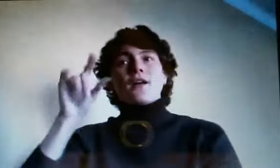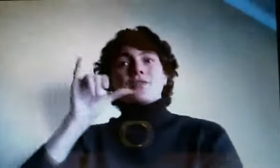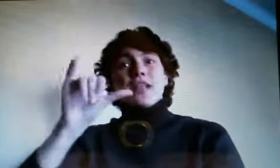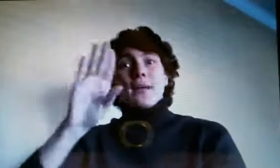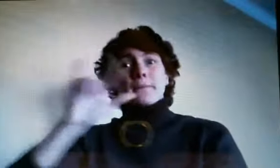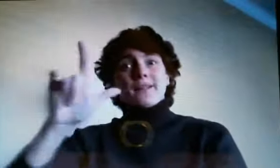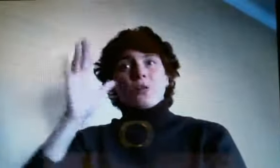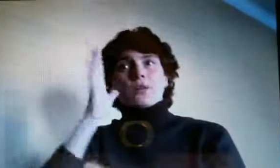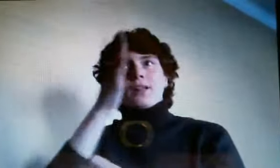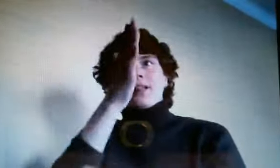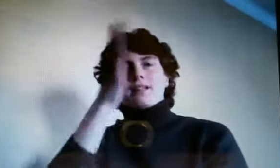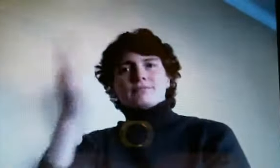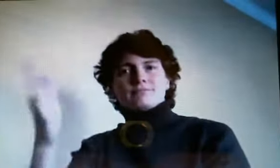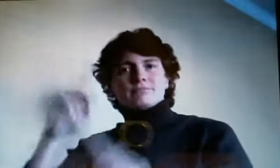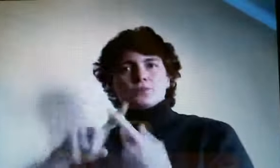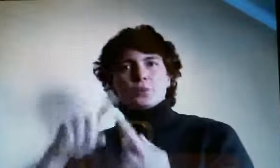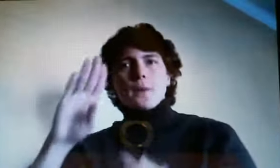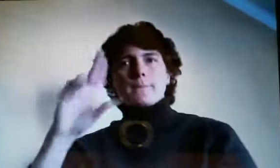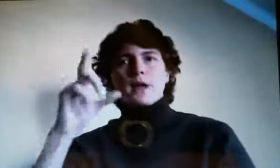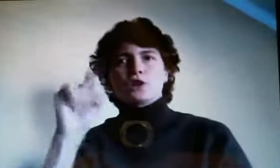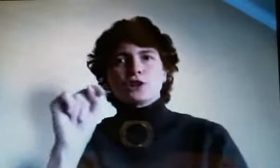and it would go on to the following year,